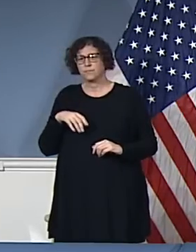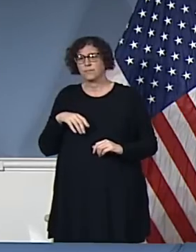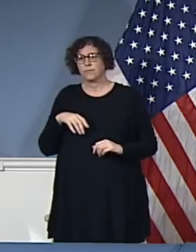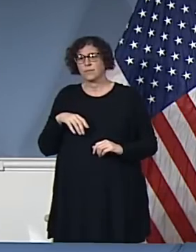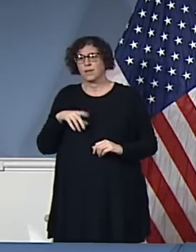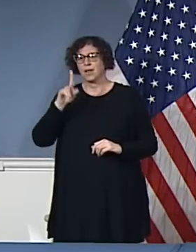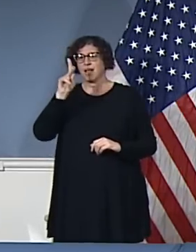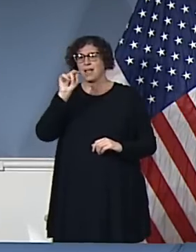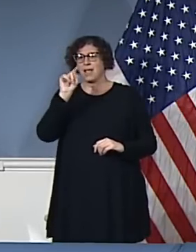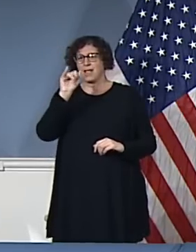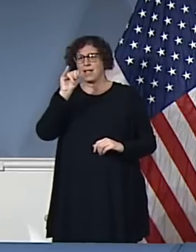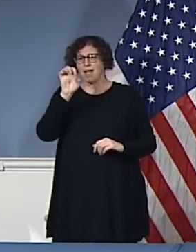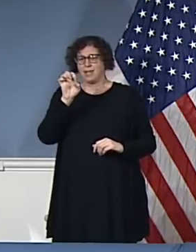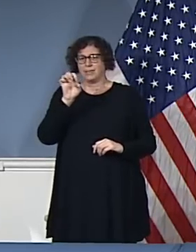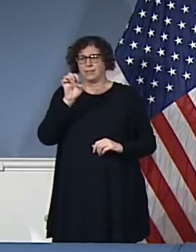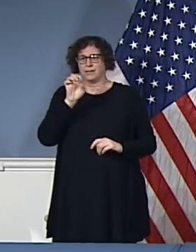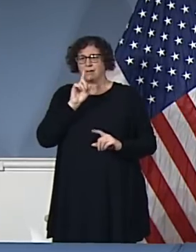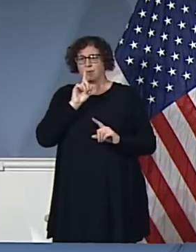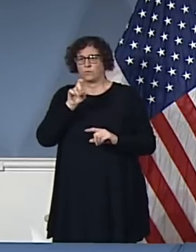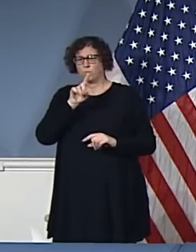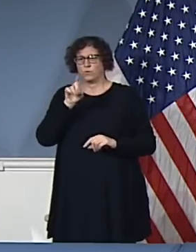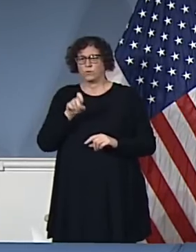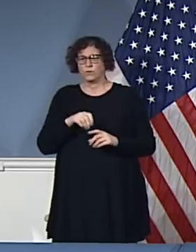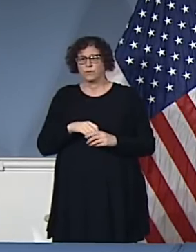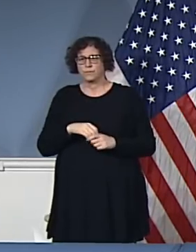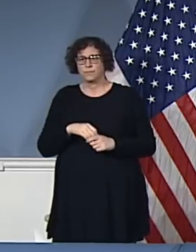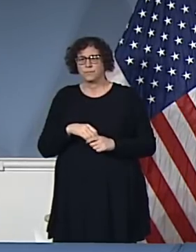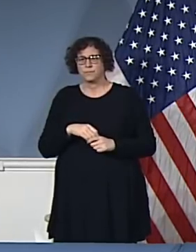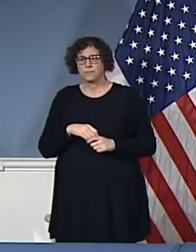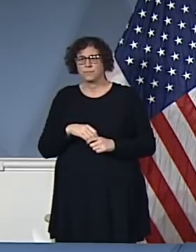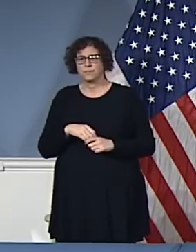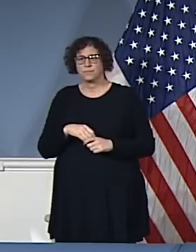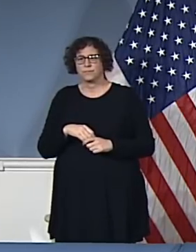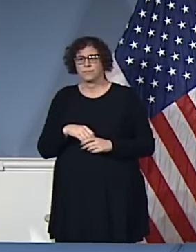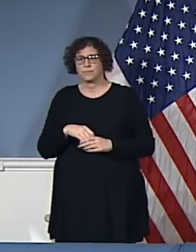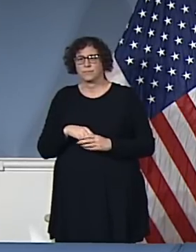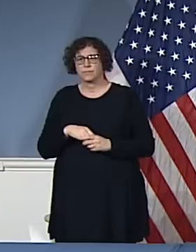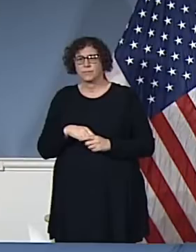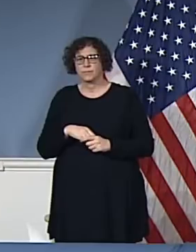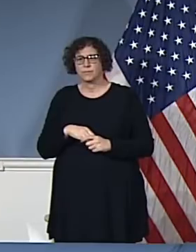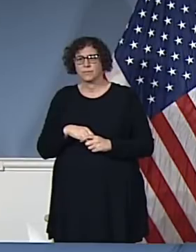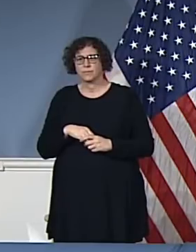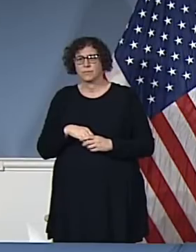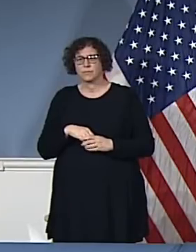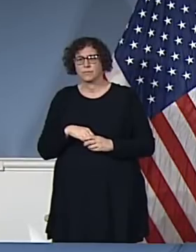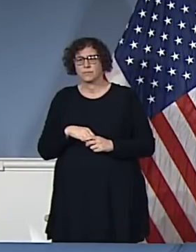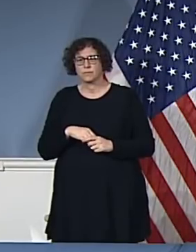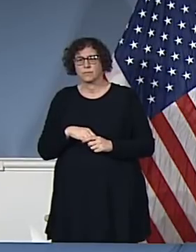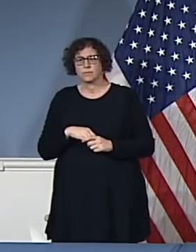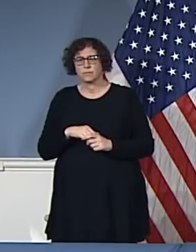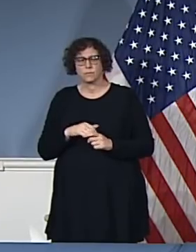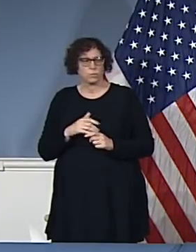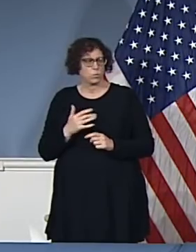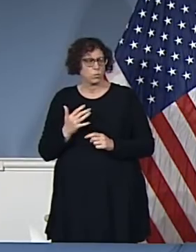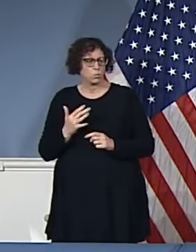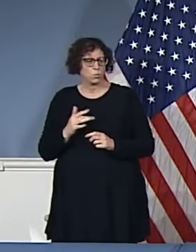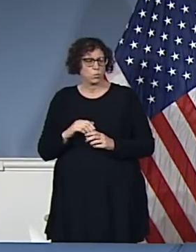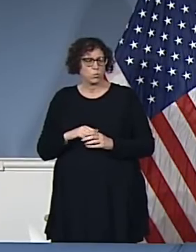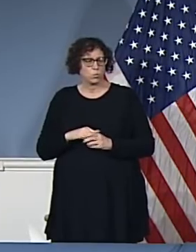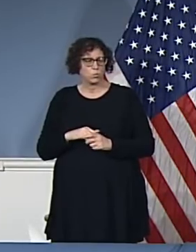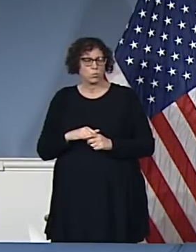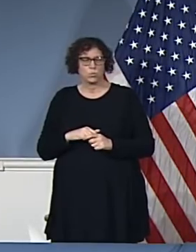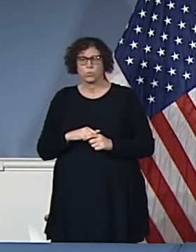Hi, Who's that? can you hear I'm me? sorry. Who is it? Mayor, can you hear me, Mayor? Yep. Go ahead, Katie. How you doing? I'm great. How are